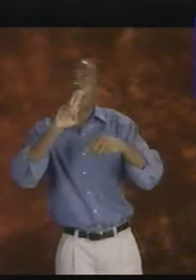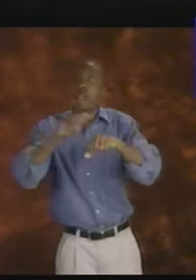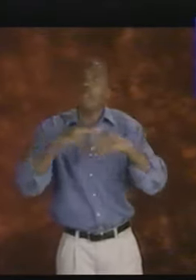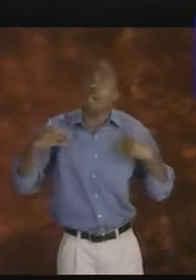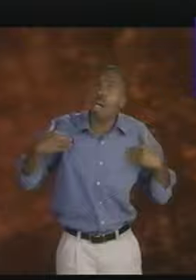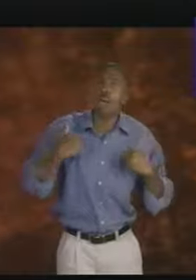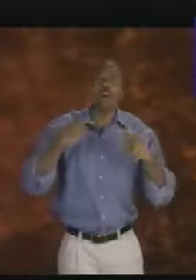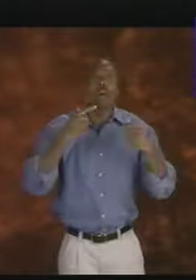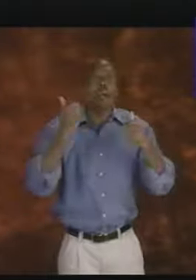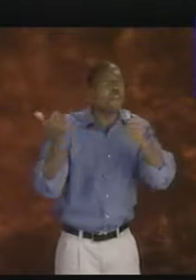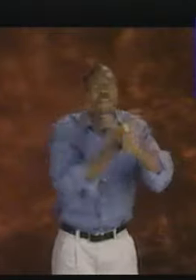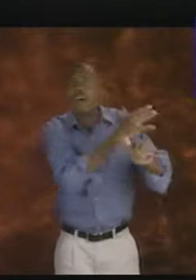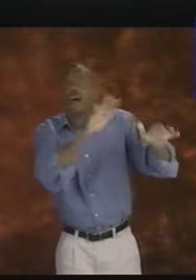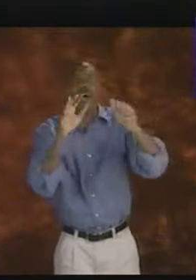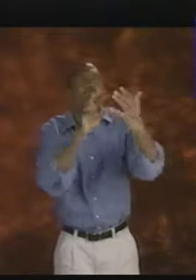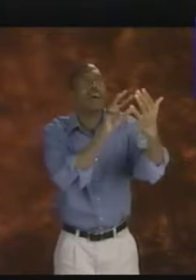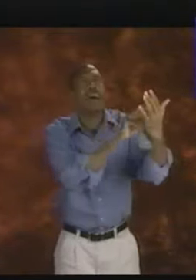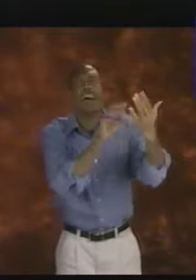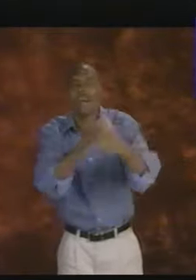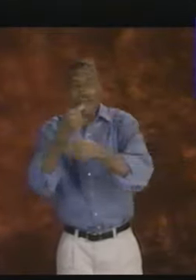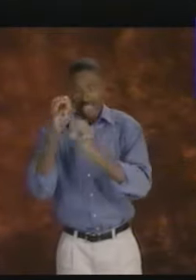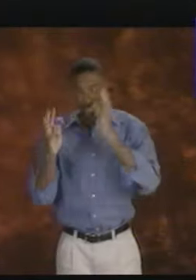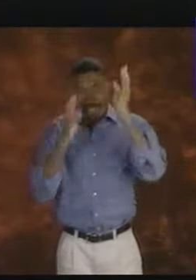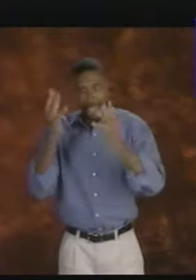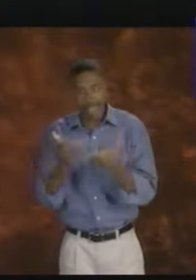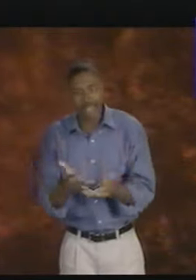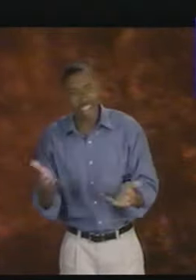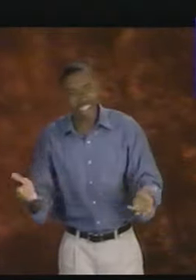mimetics come from the word for copy. So it copies things in nature,